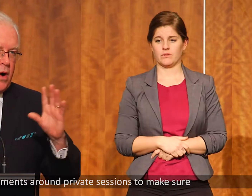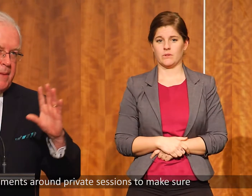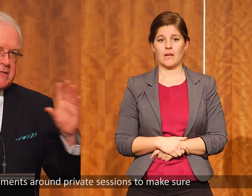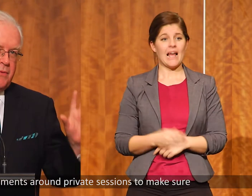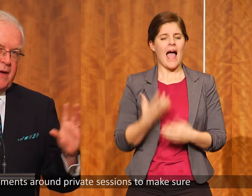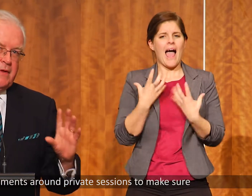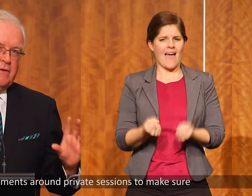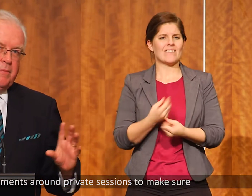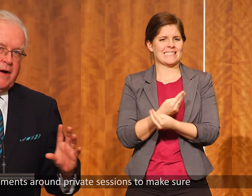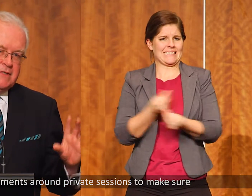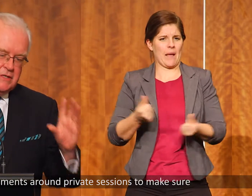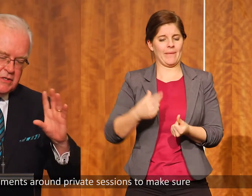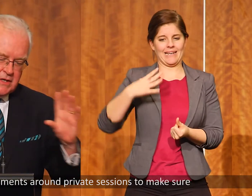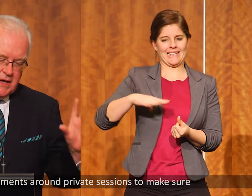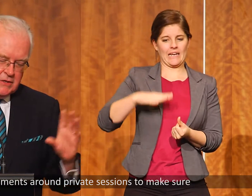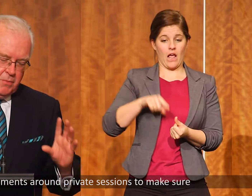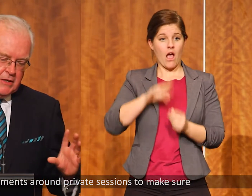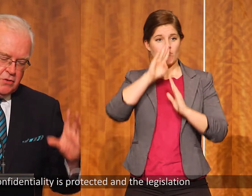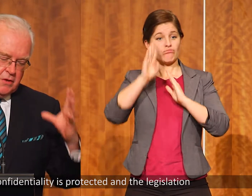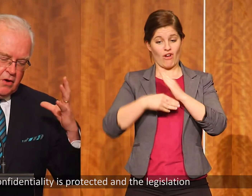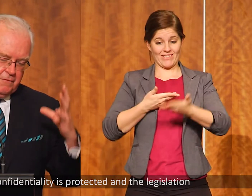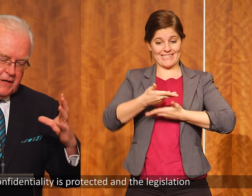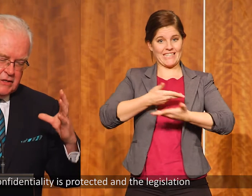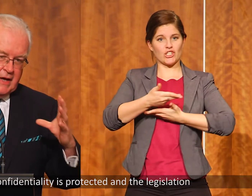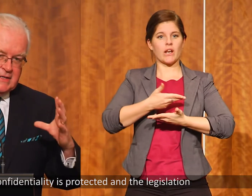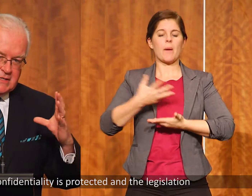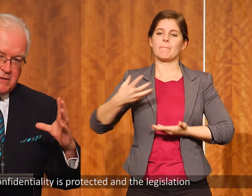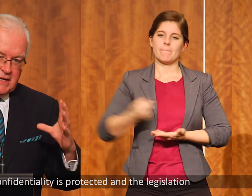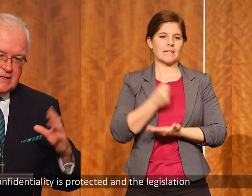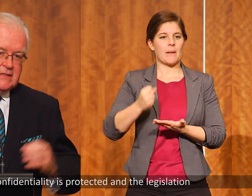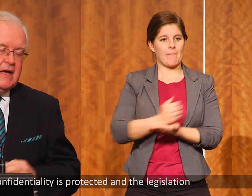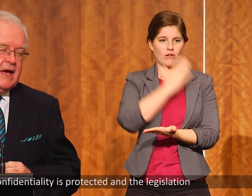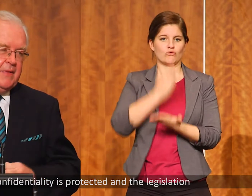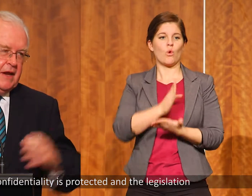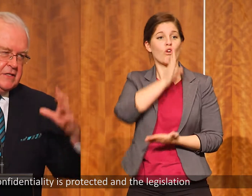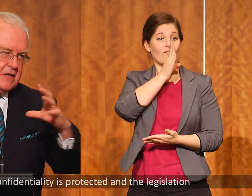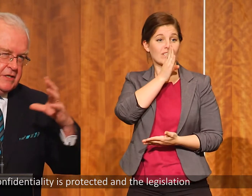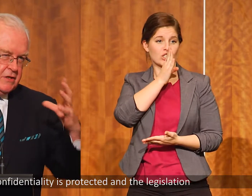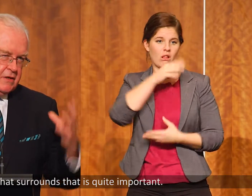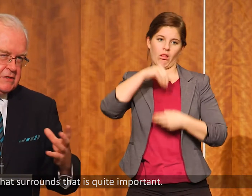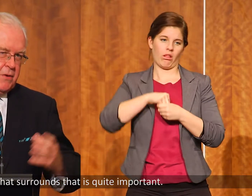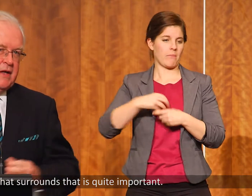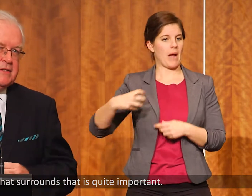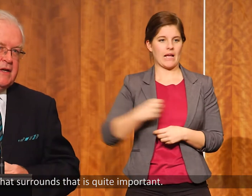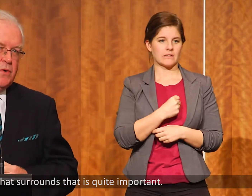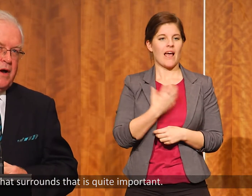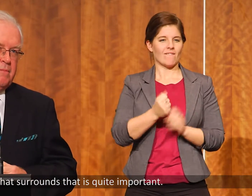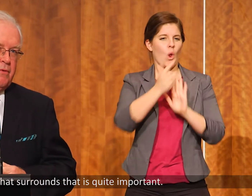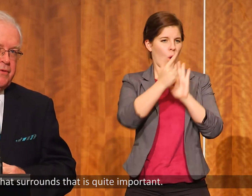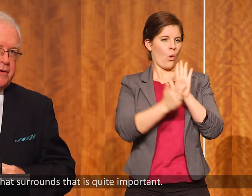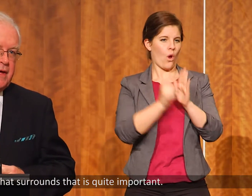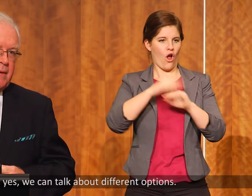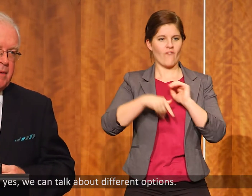some requirements around the private sessions to make sure that the confidentiality is protected, and the legislation that surrounds that is